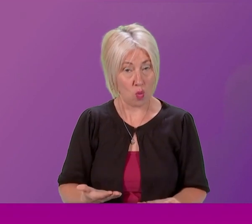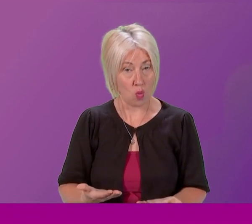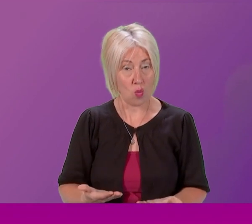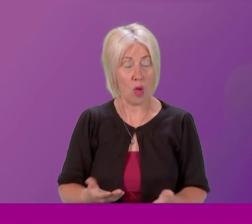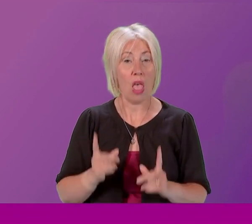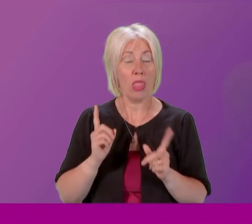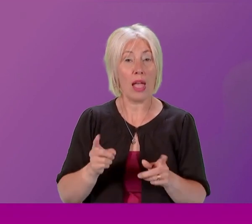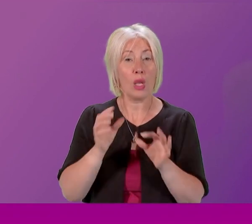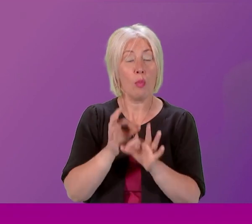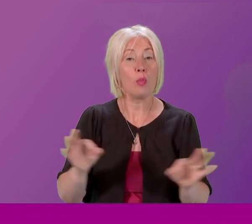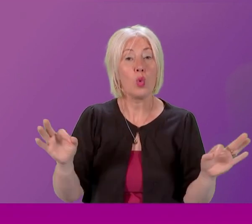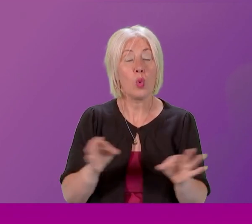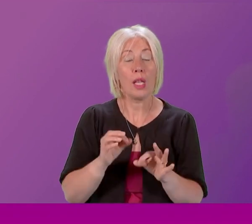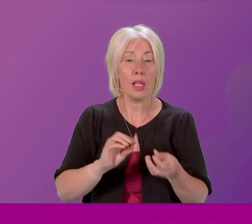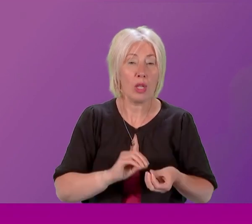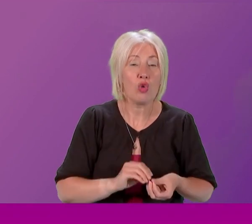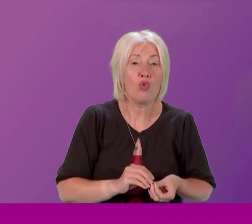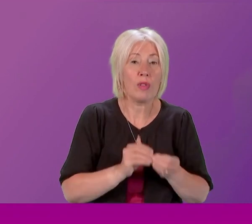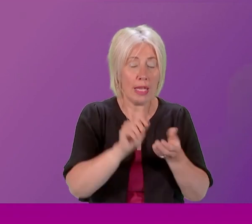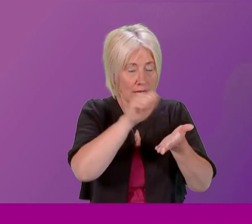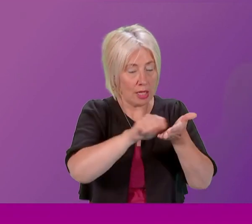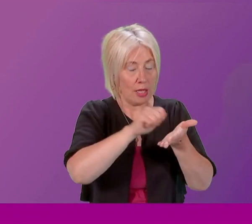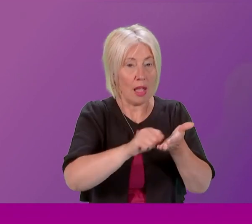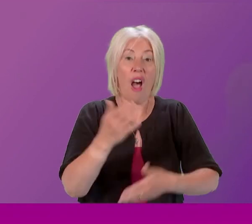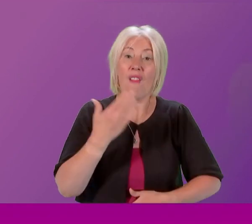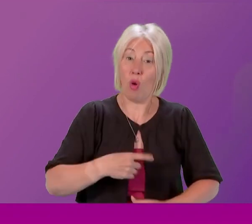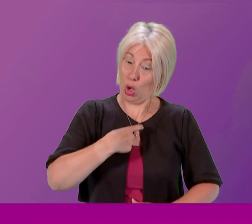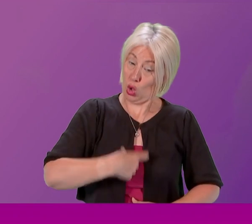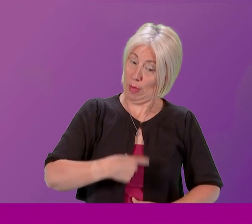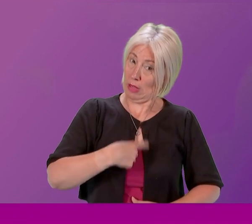is it that music is composed by humans?